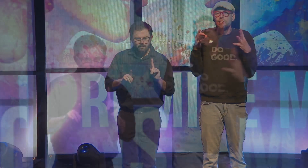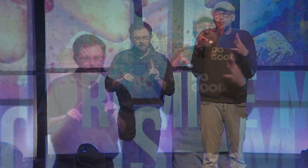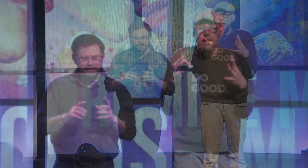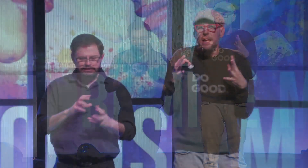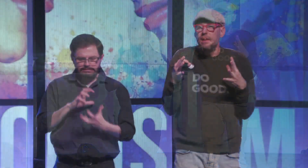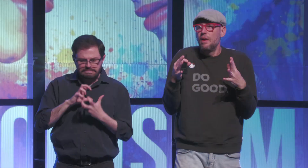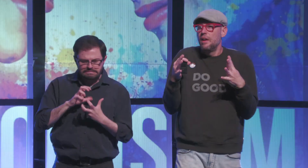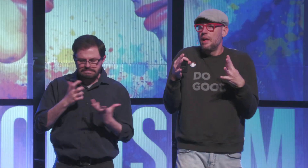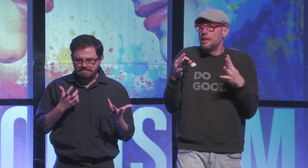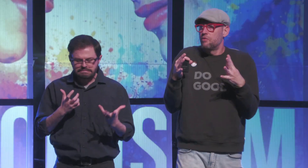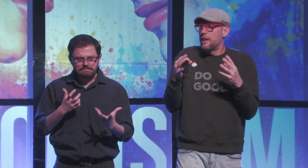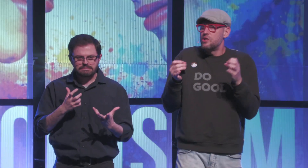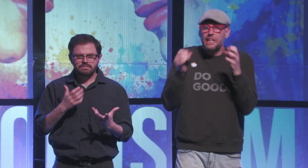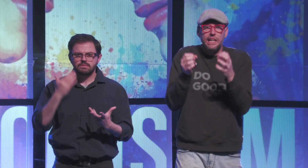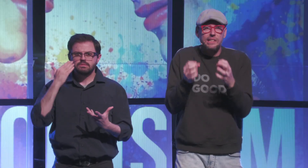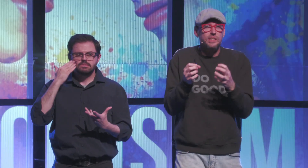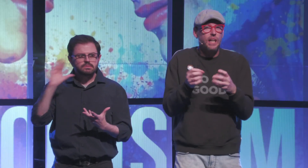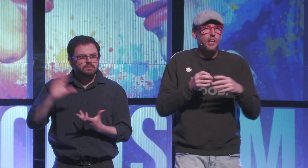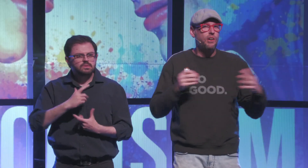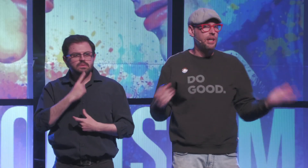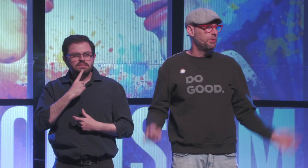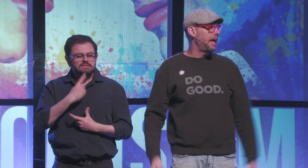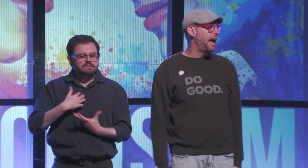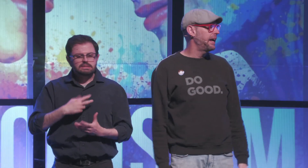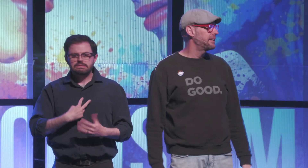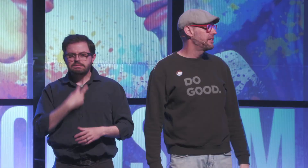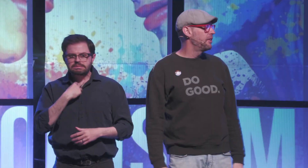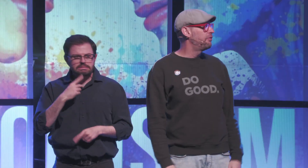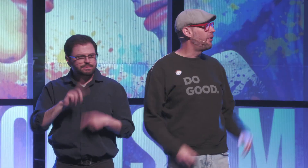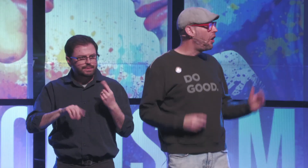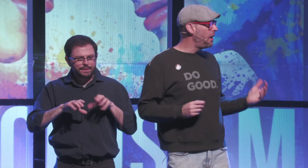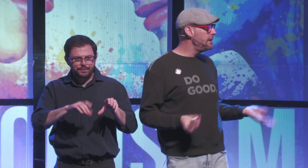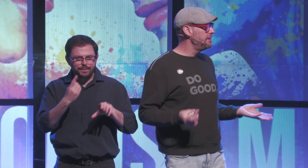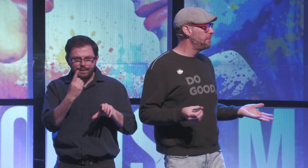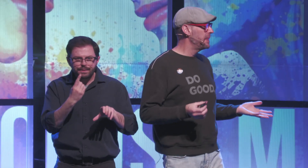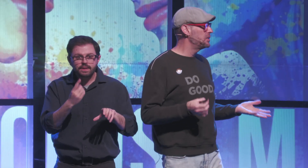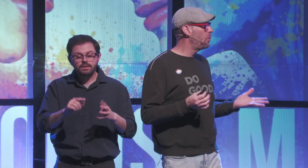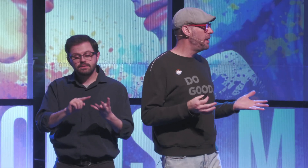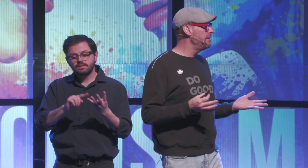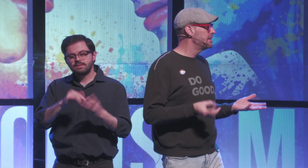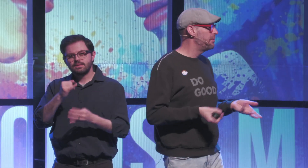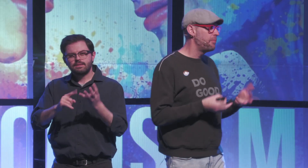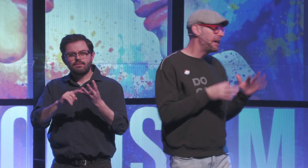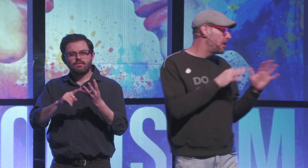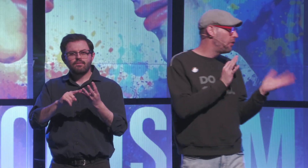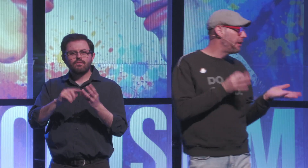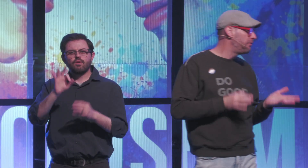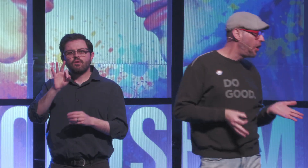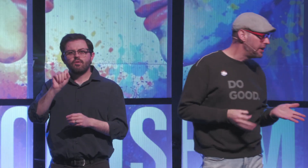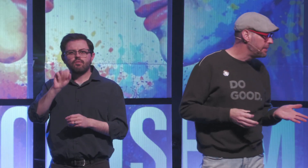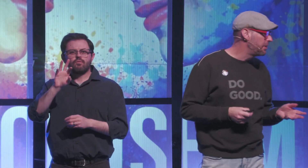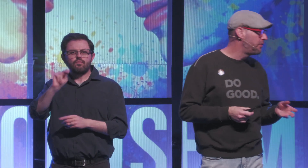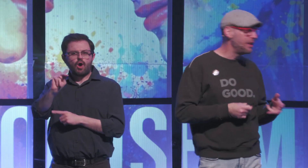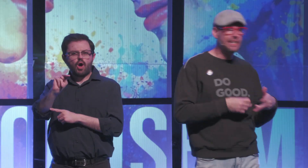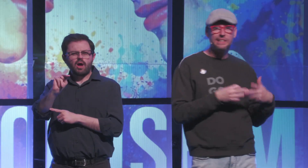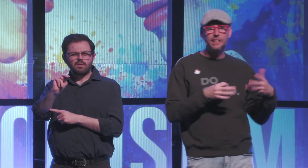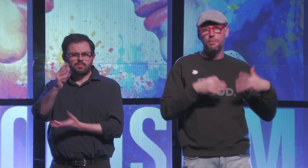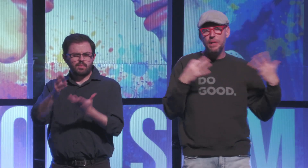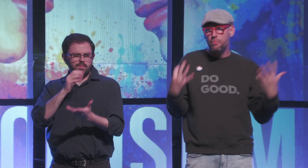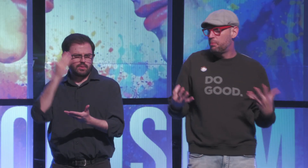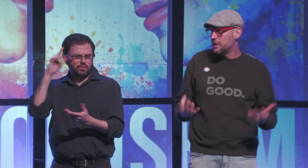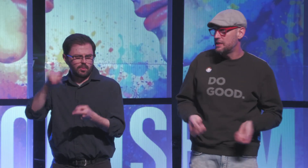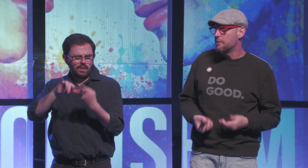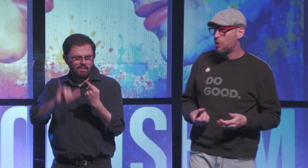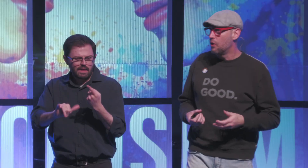I don't know what to say, right? You just kind of get stuck, you're unable to act. Fawn is one. Some of you might not know about fawning, but fawning is